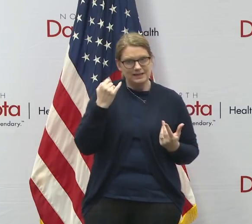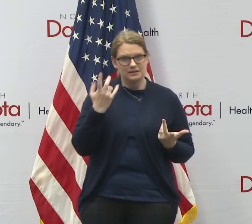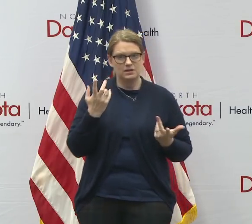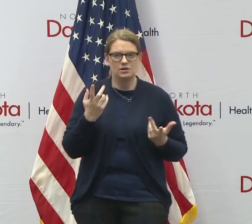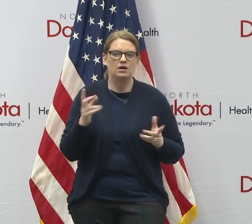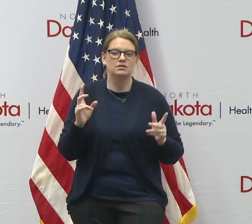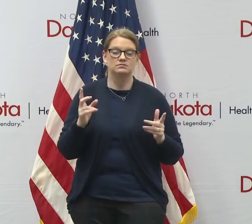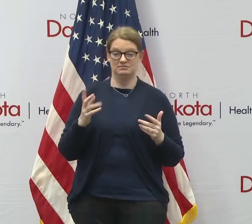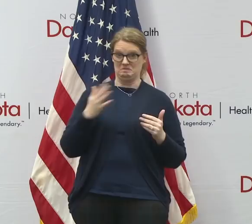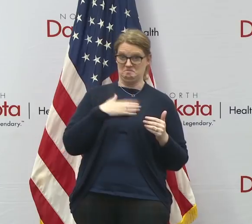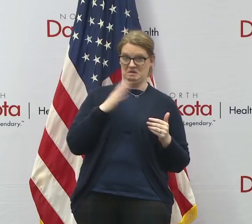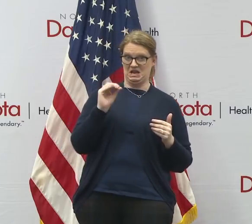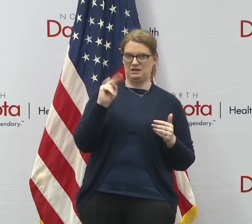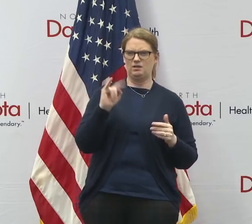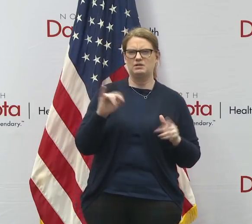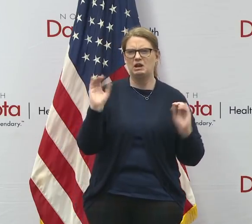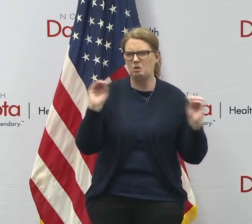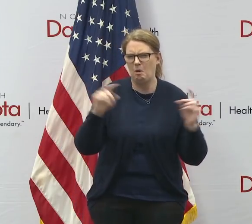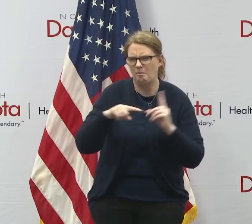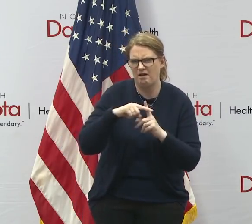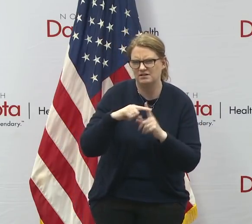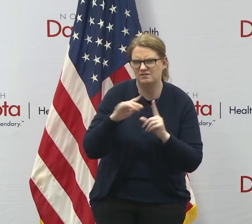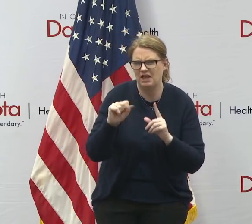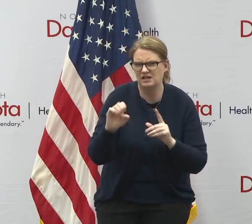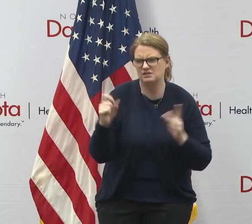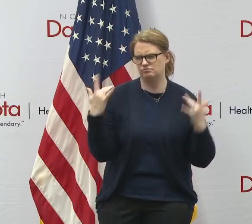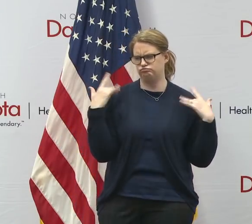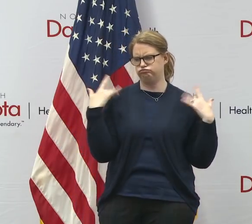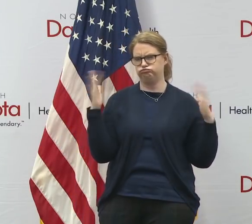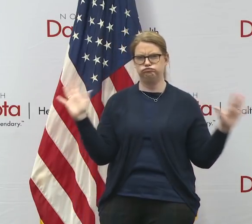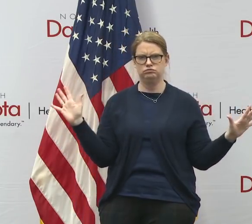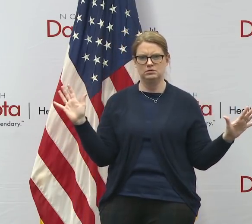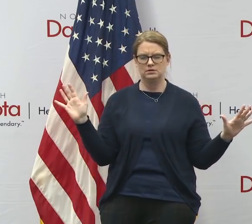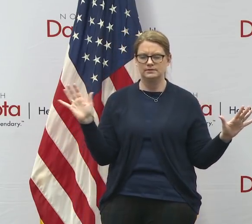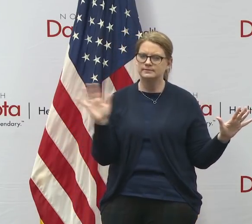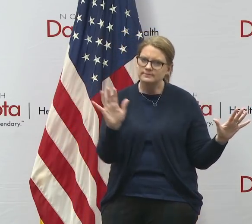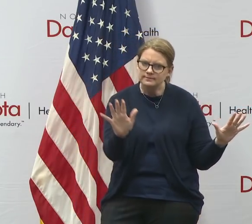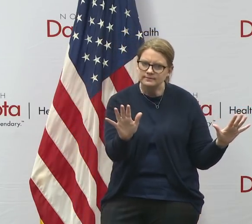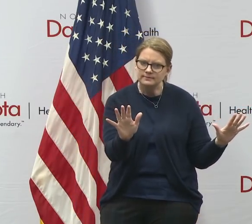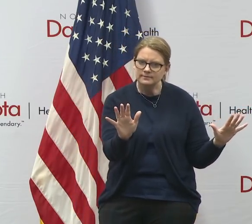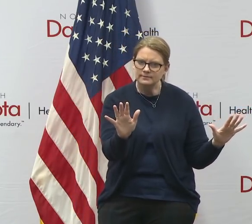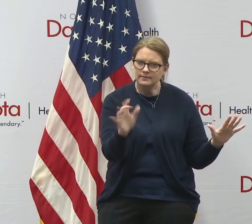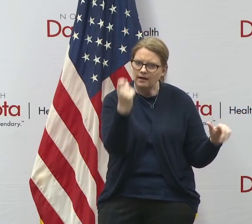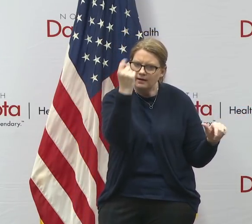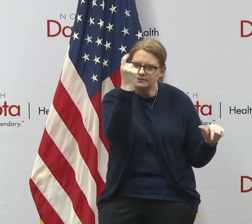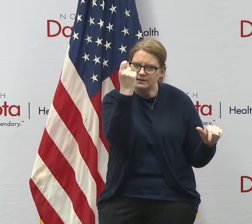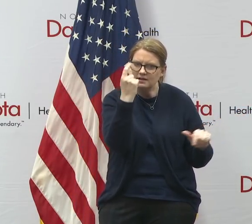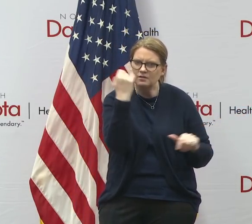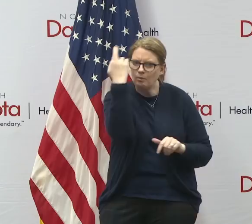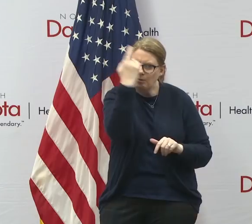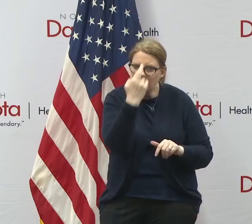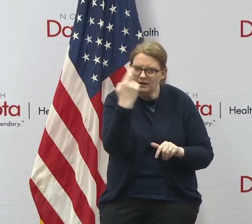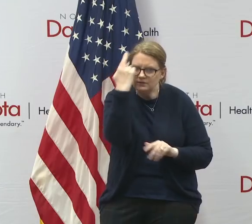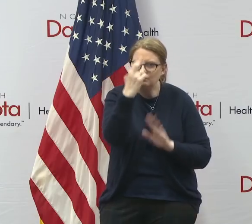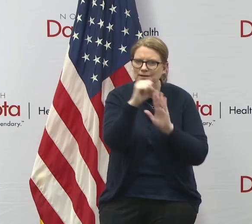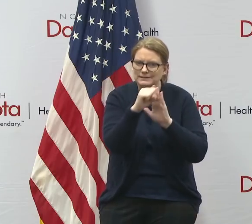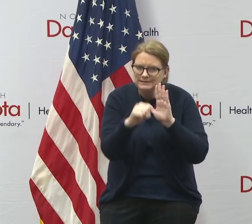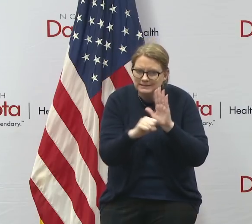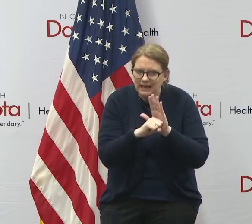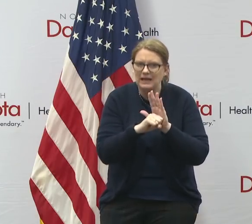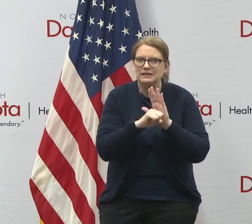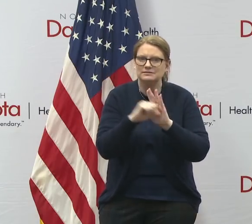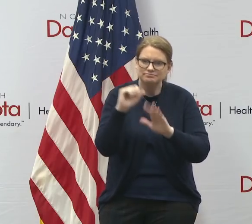no positives in our county, that's why we have statewide mandates in place, is because we have to